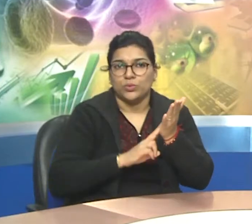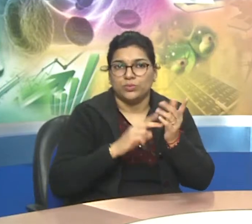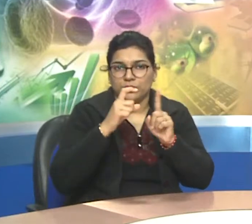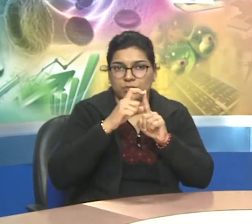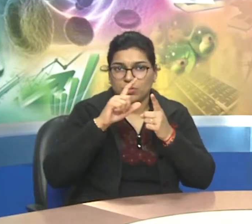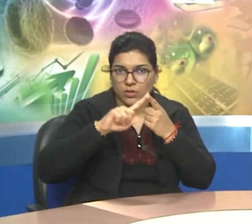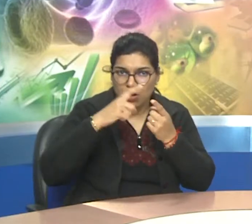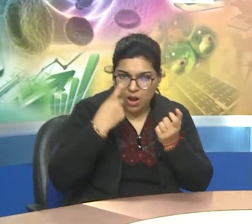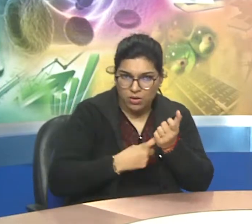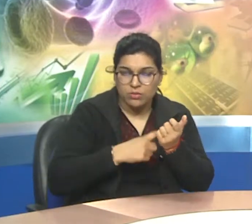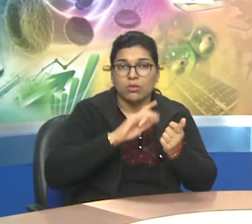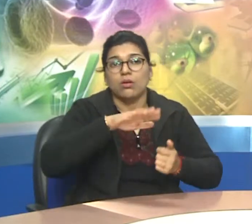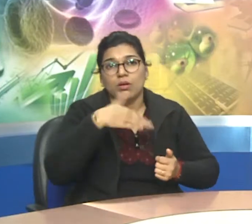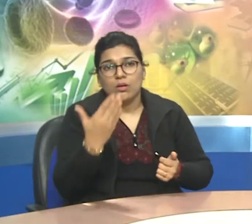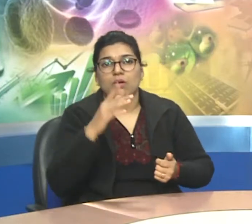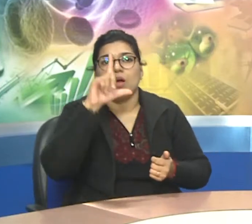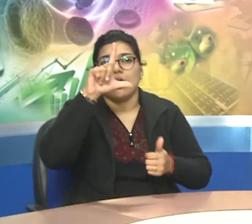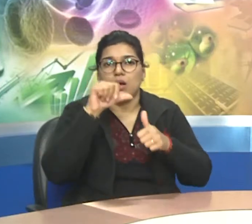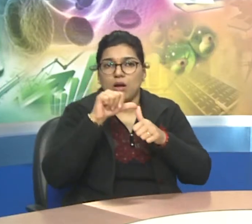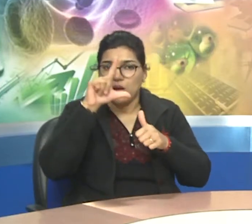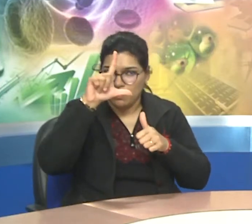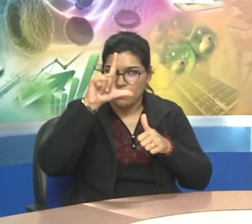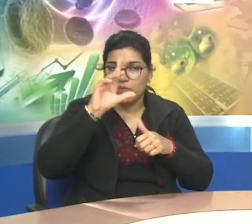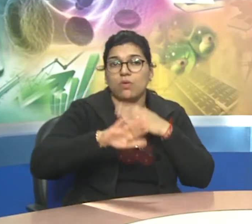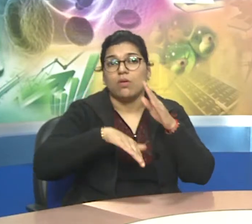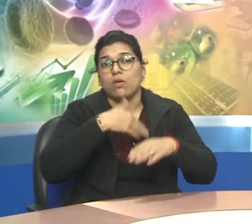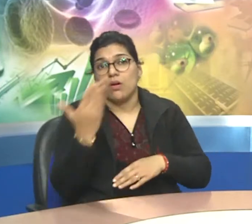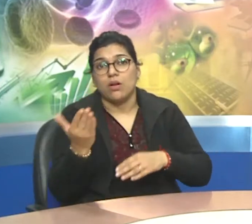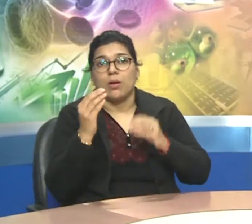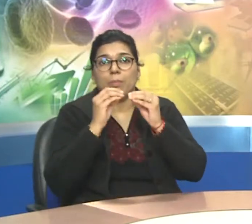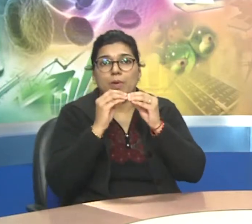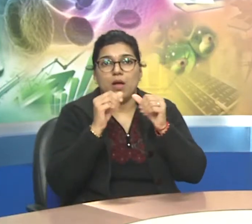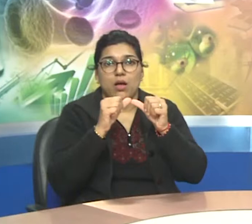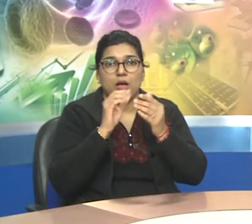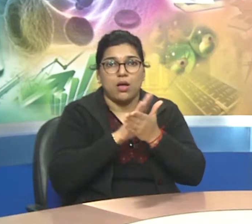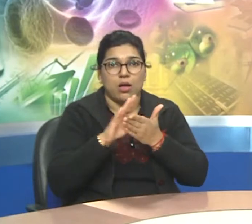His name is Sundar Lal Bahuguna.